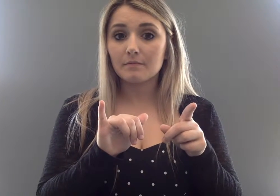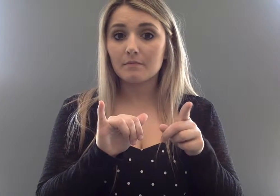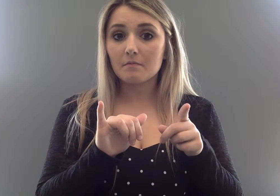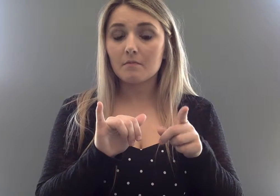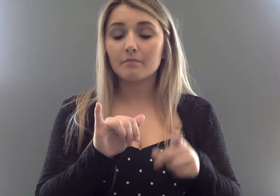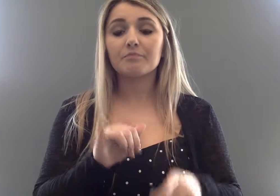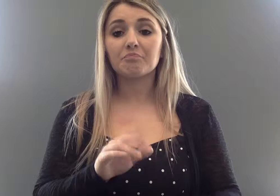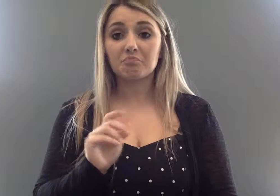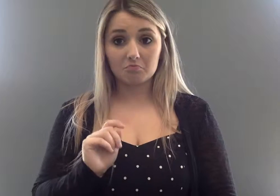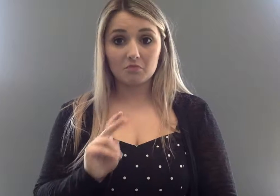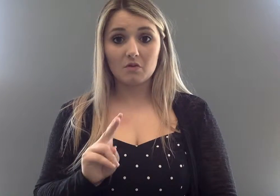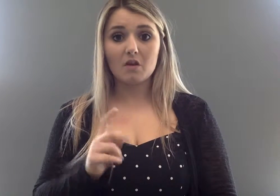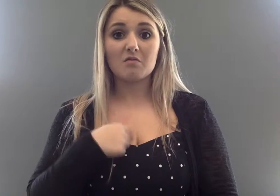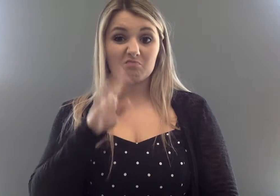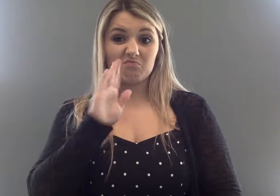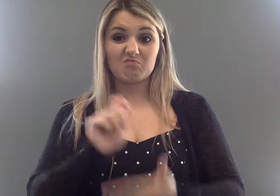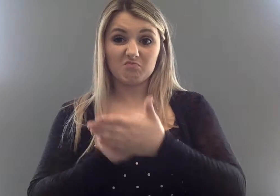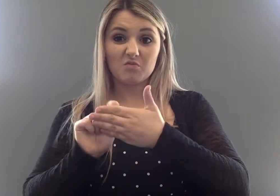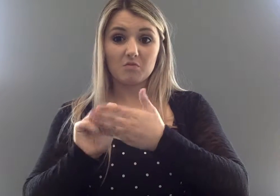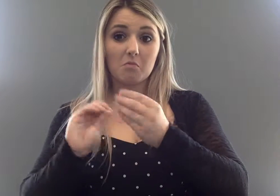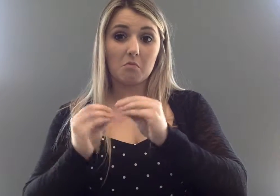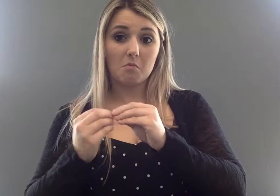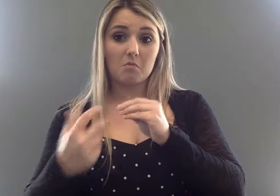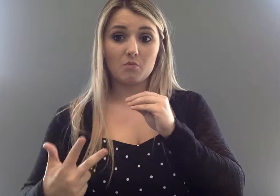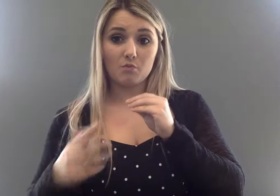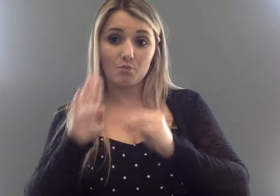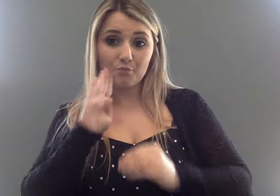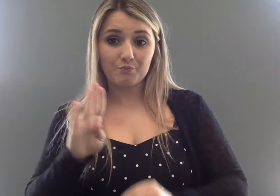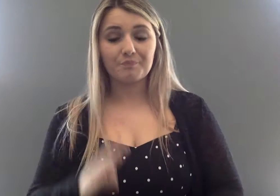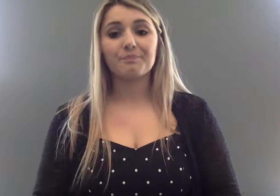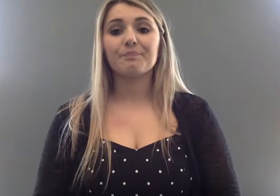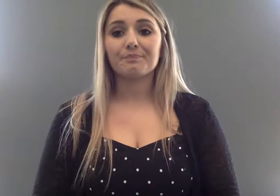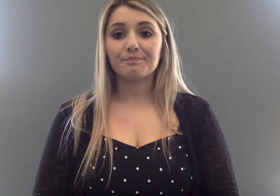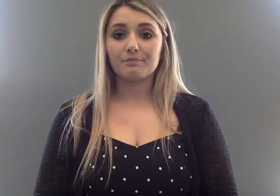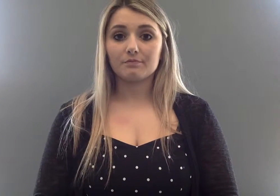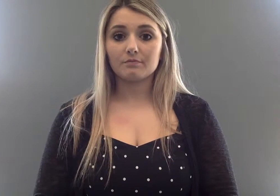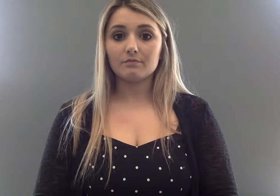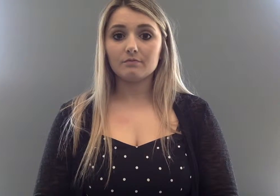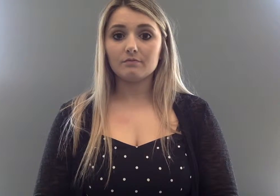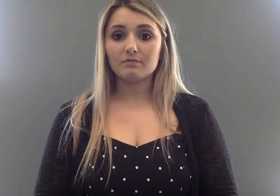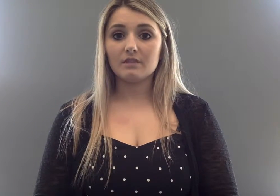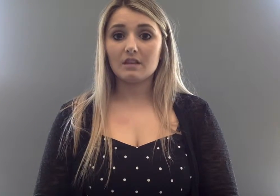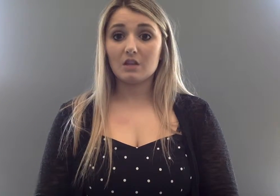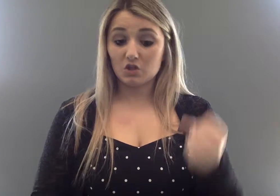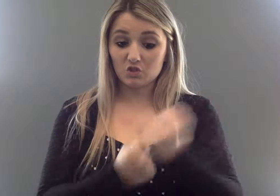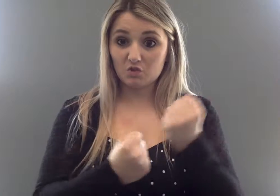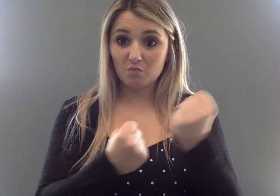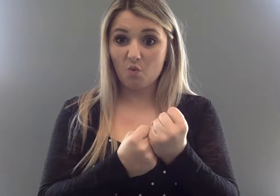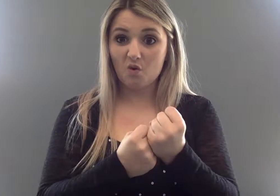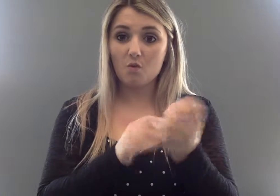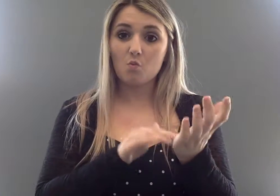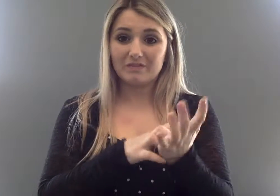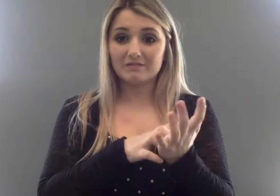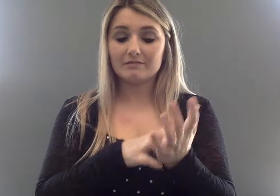All right, I'm going to put that down here for number 3. Lack of support. And then we'll talk about that in just a